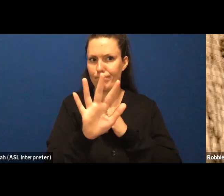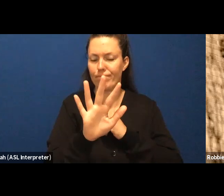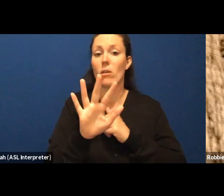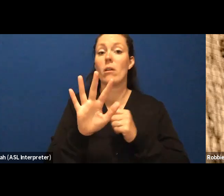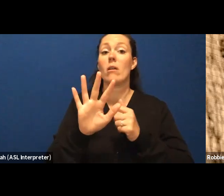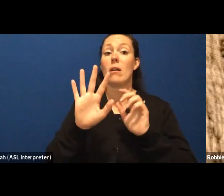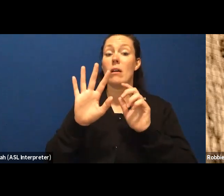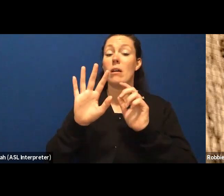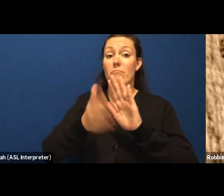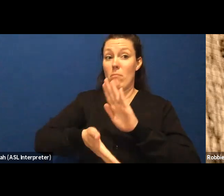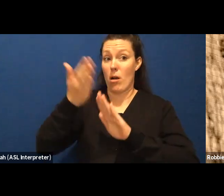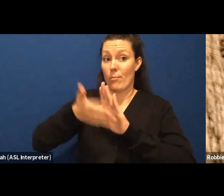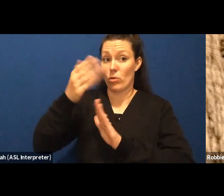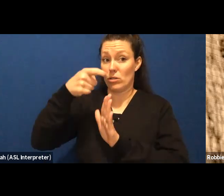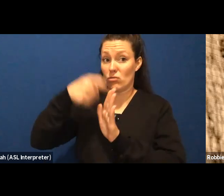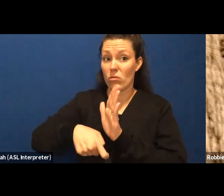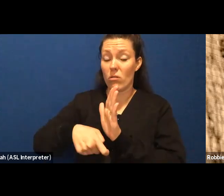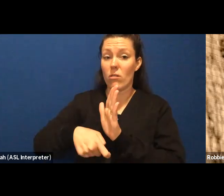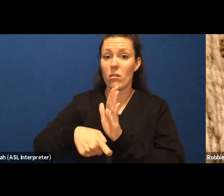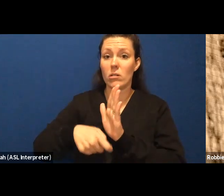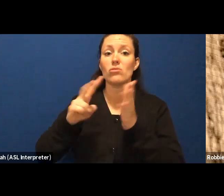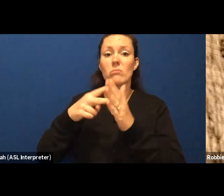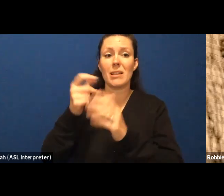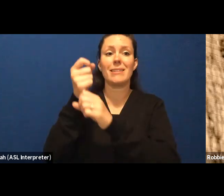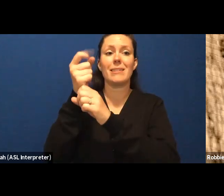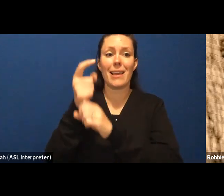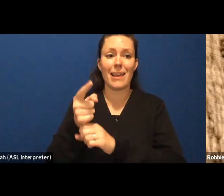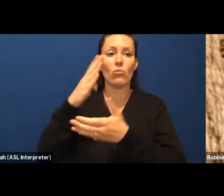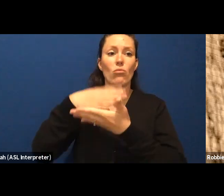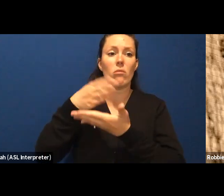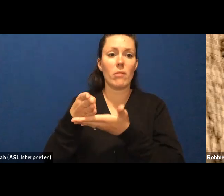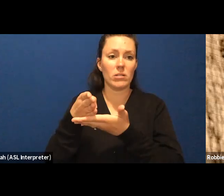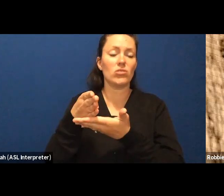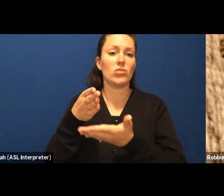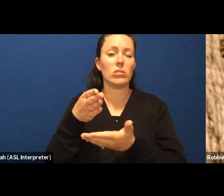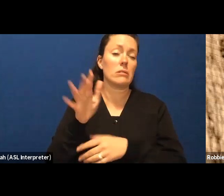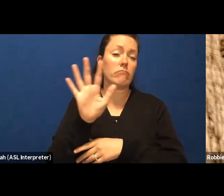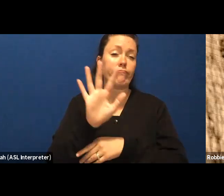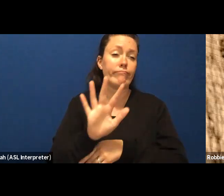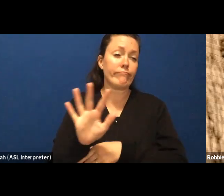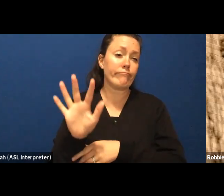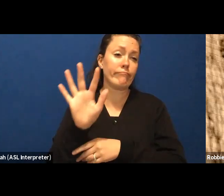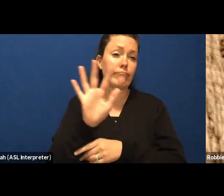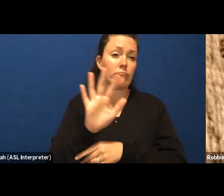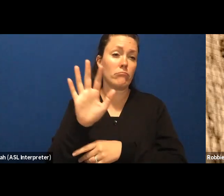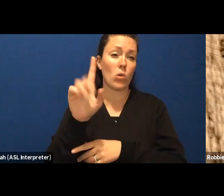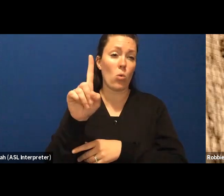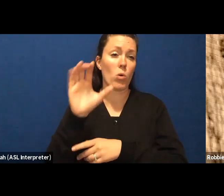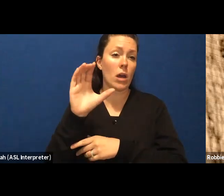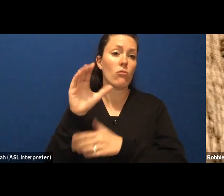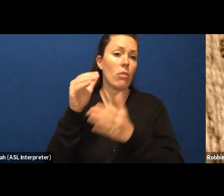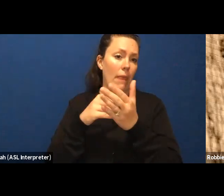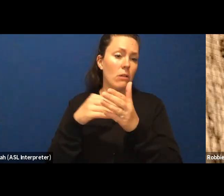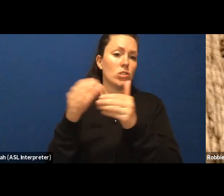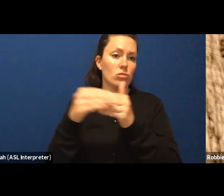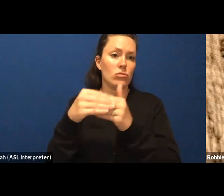operating costs, our annual budget is in the neighborhood of about $100,000